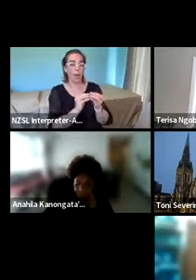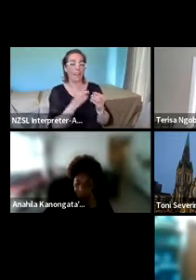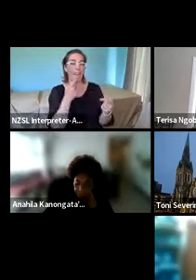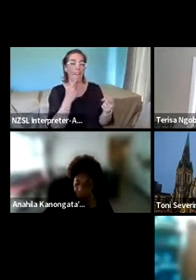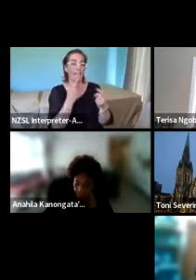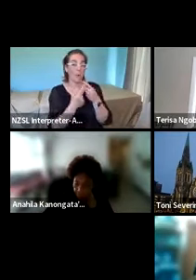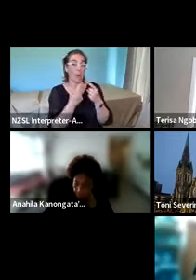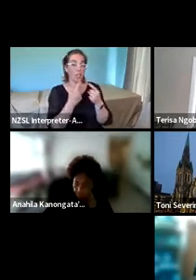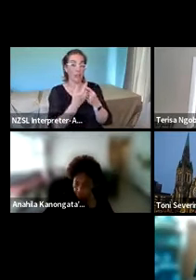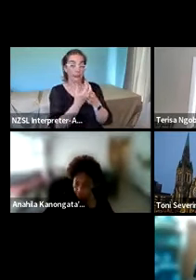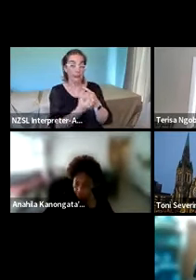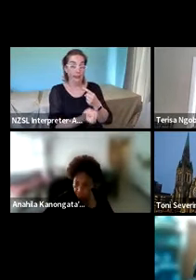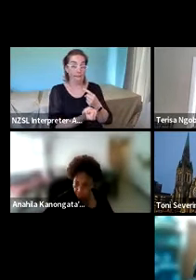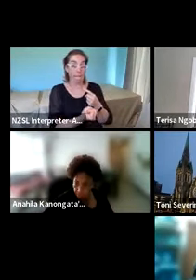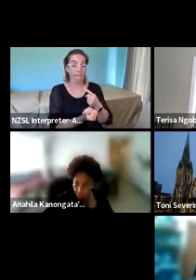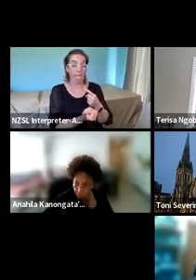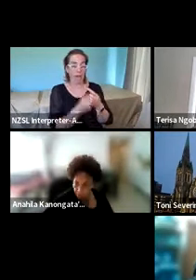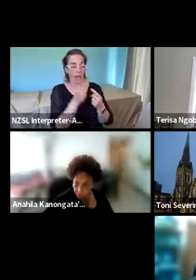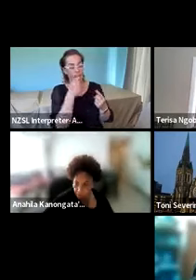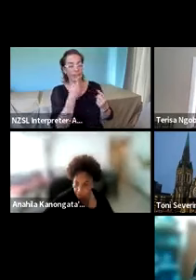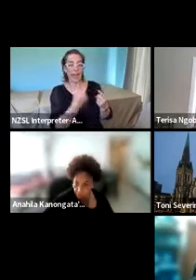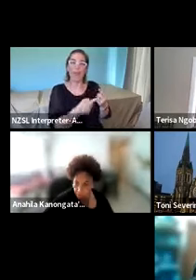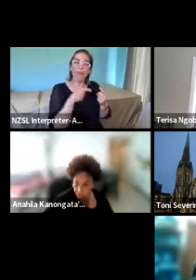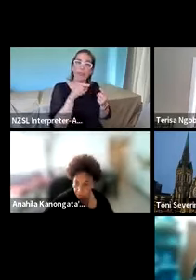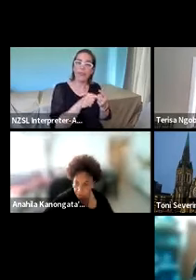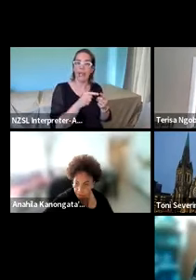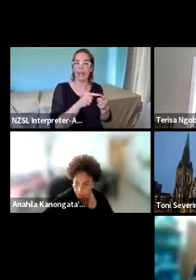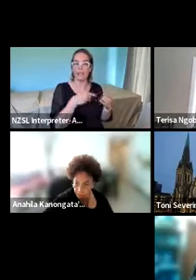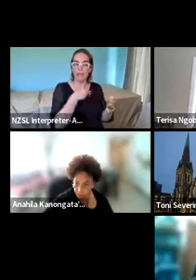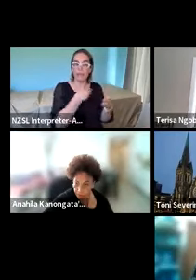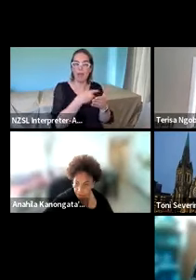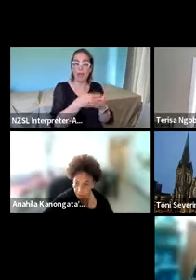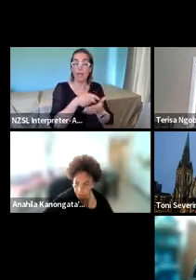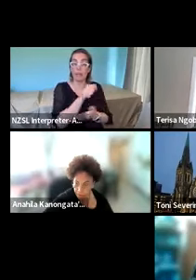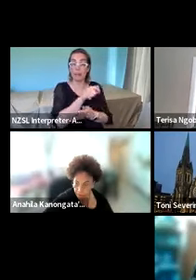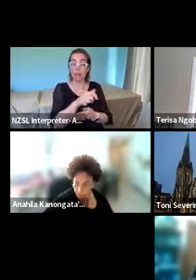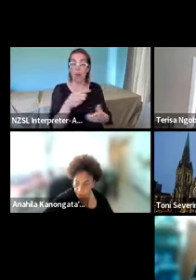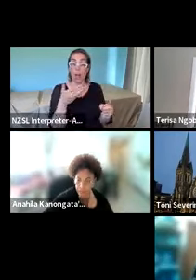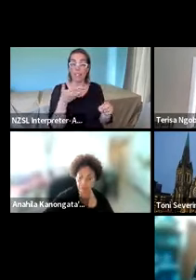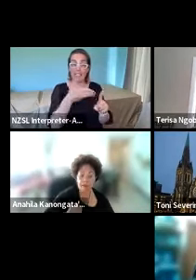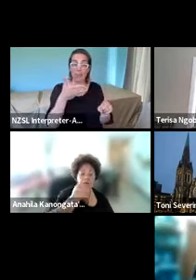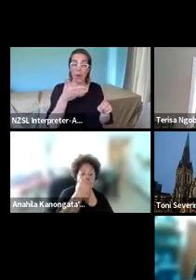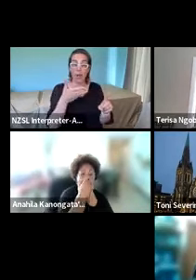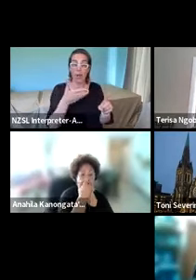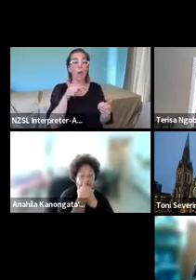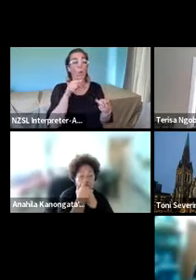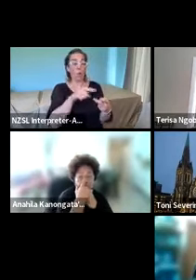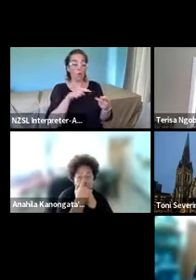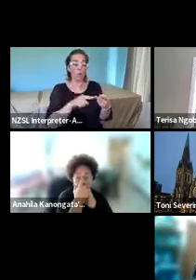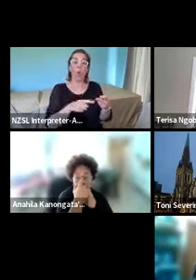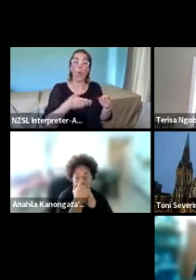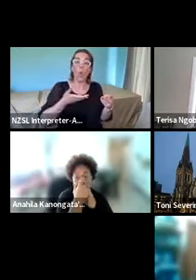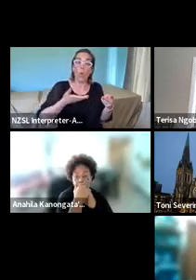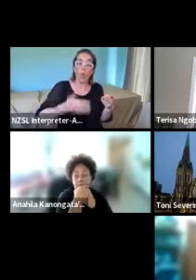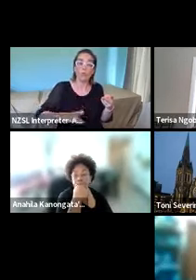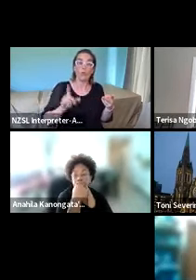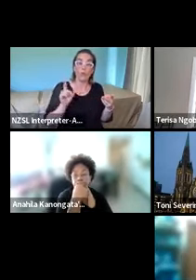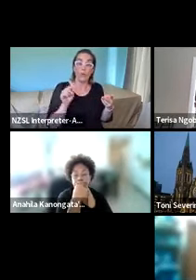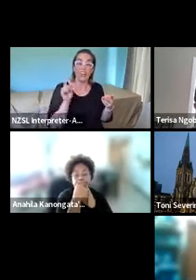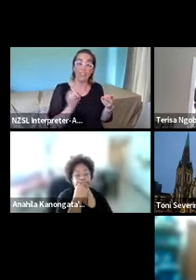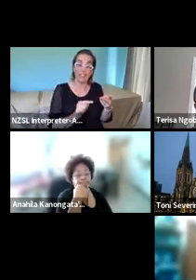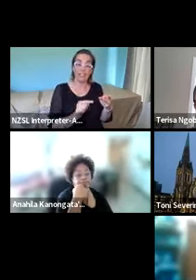have where we can say, these are the barriers people have identified, this is what we're going to do, and this is when we will do it, or this is how